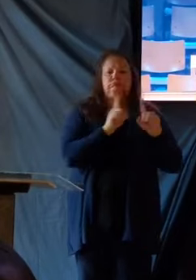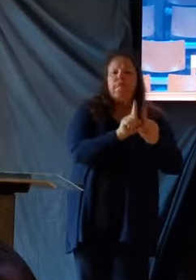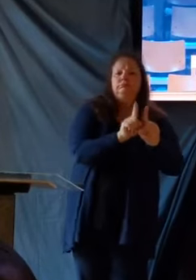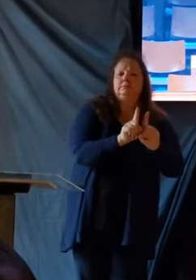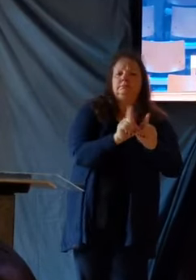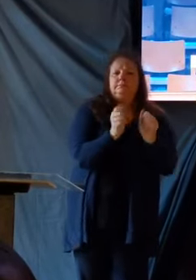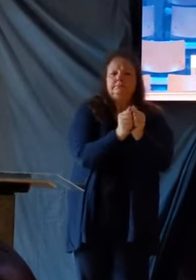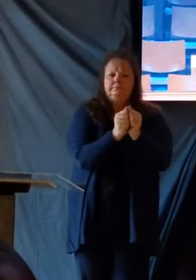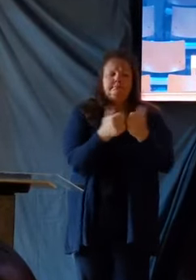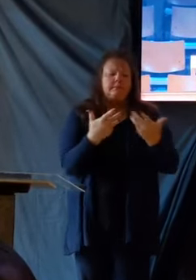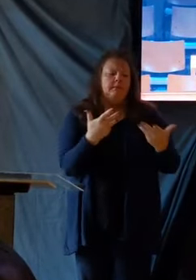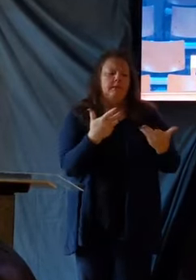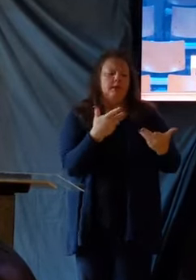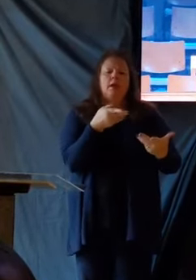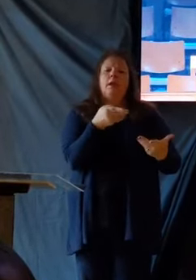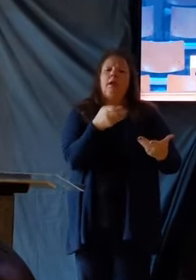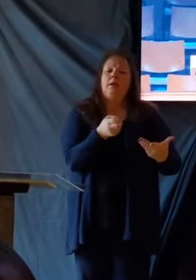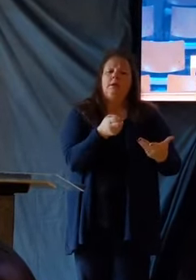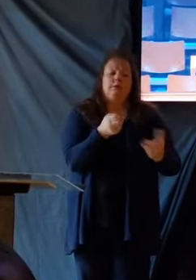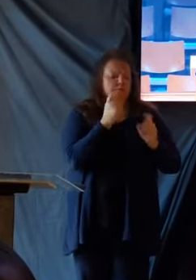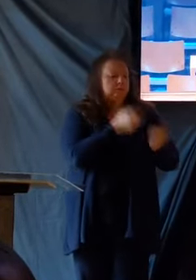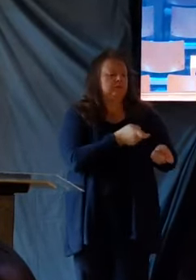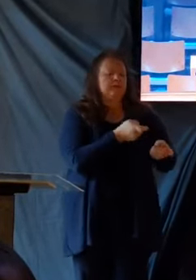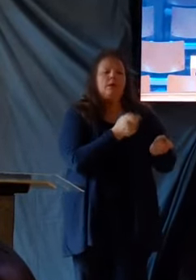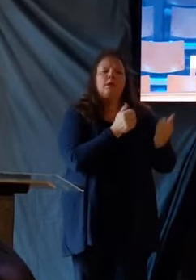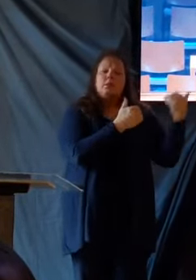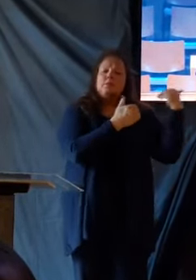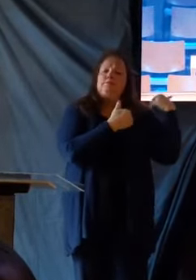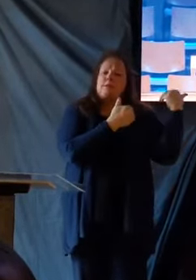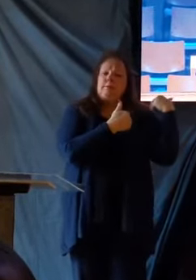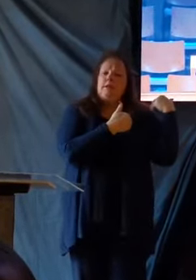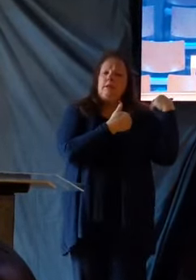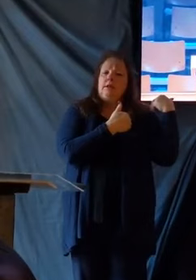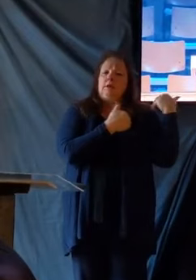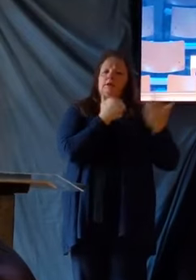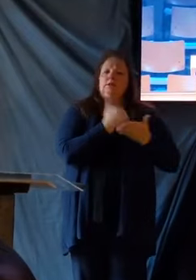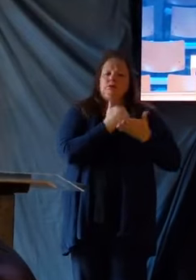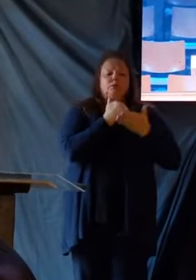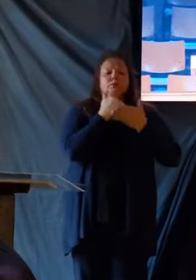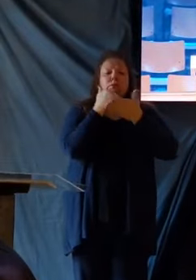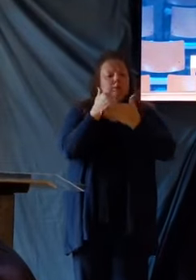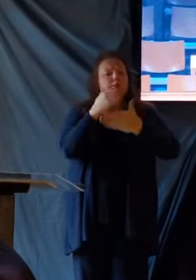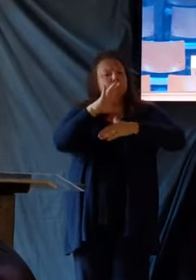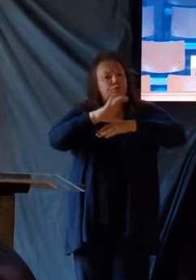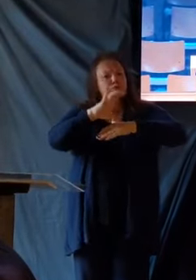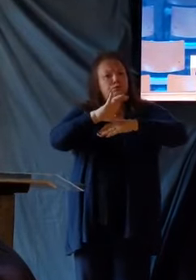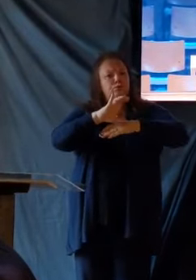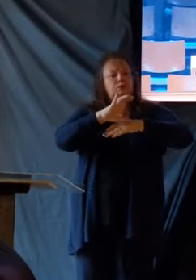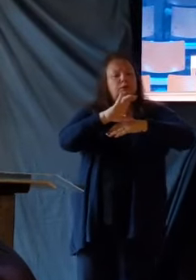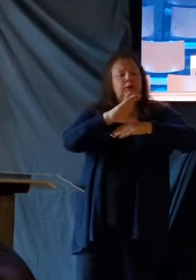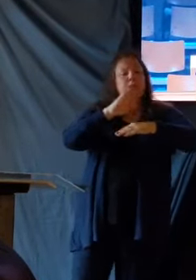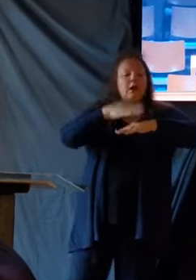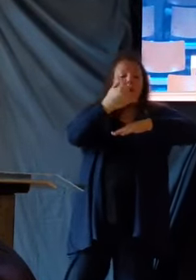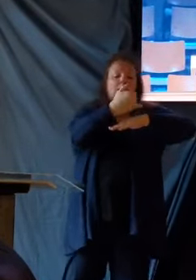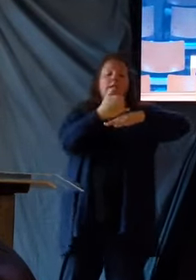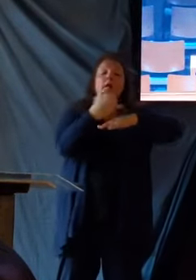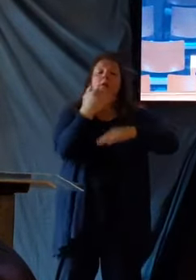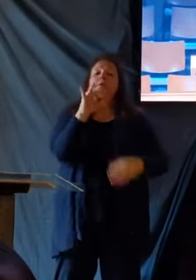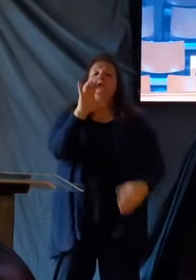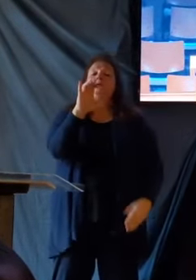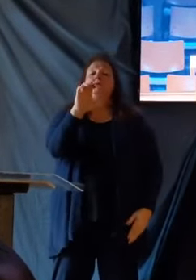younger companions, who was entrusted with the responsibility of helping the churches on the island of